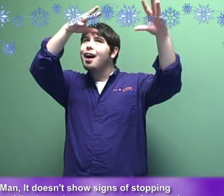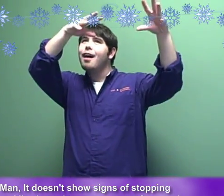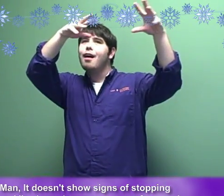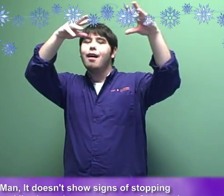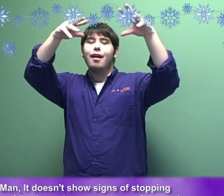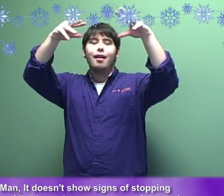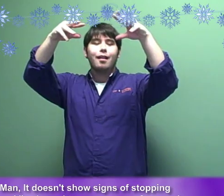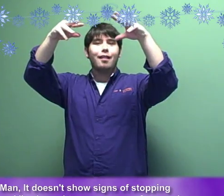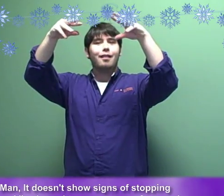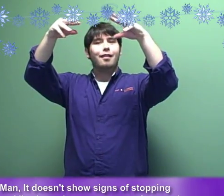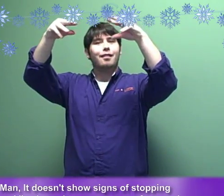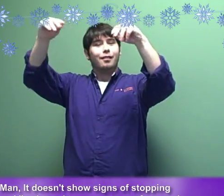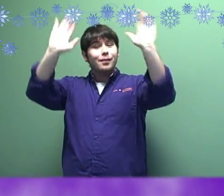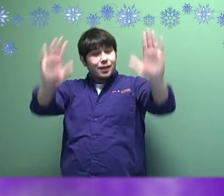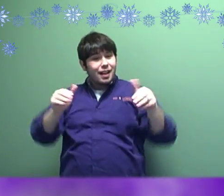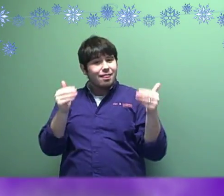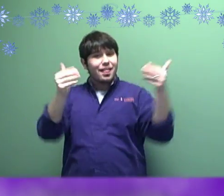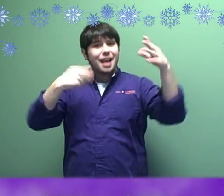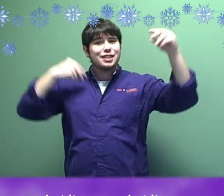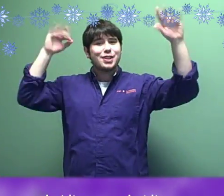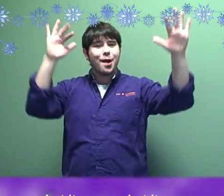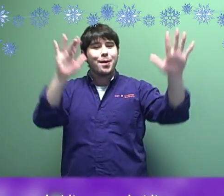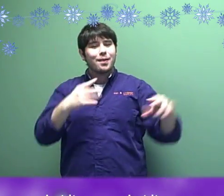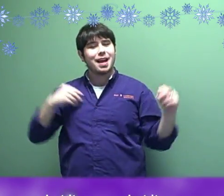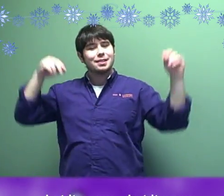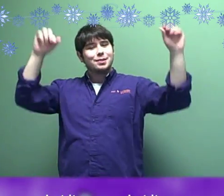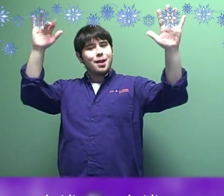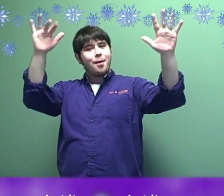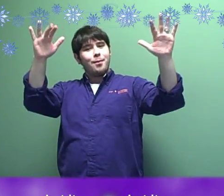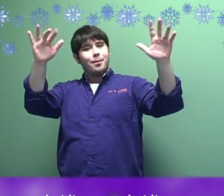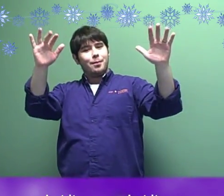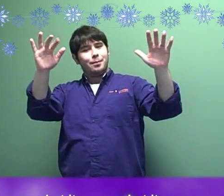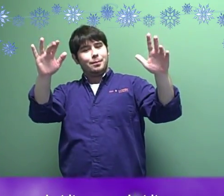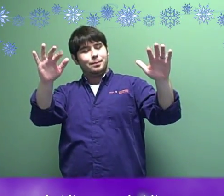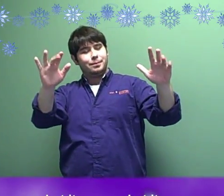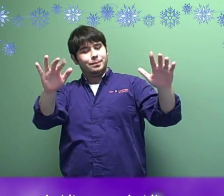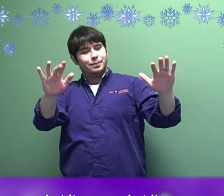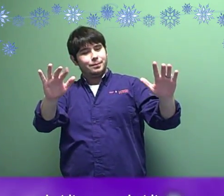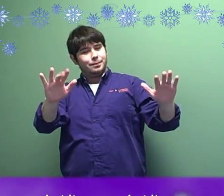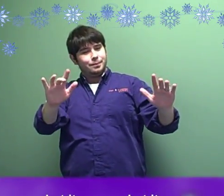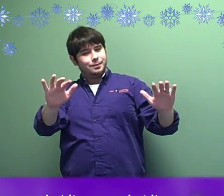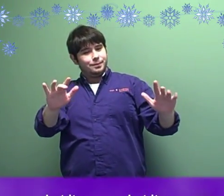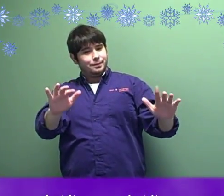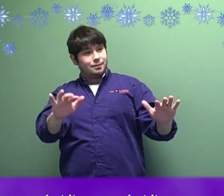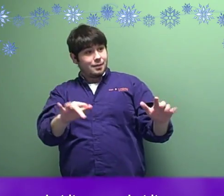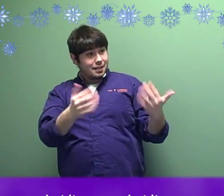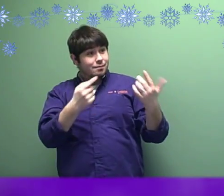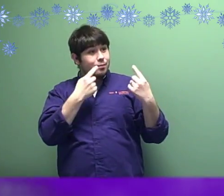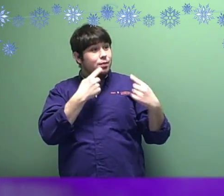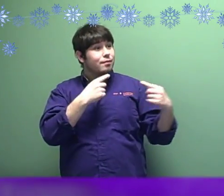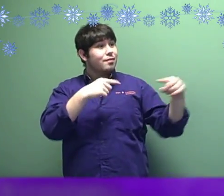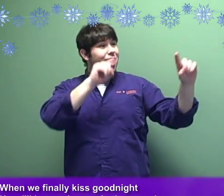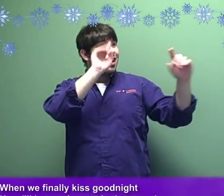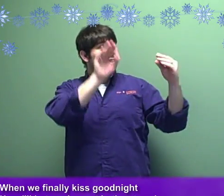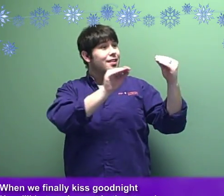down low, let it snow, let it snow, when we finally kiss